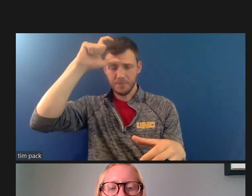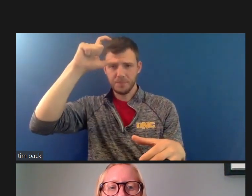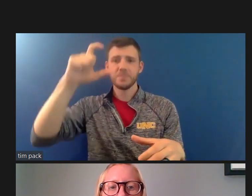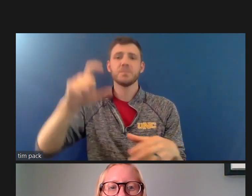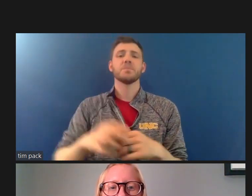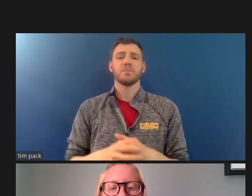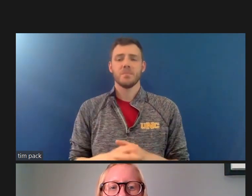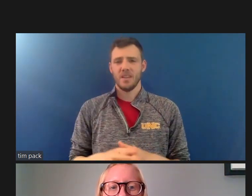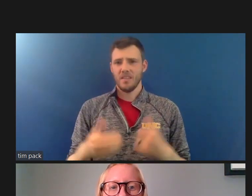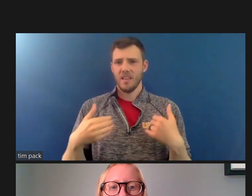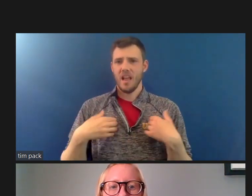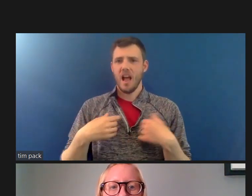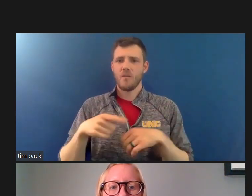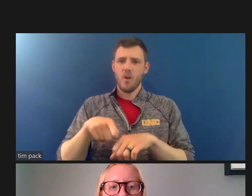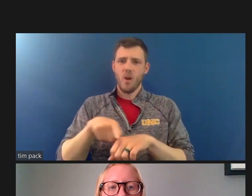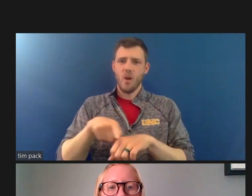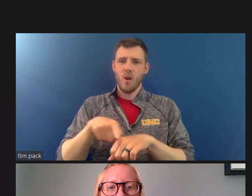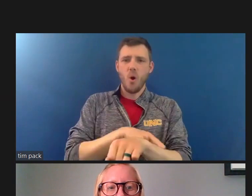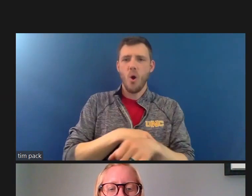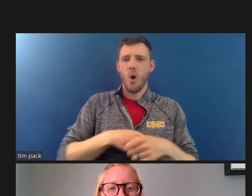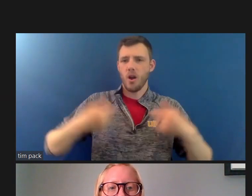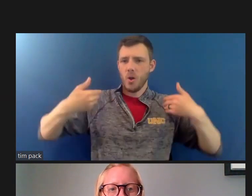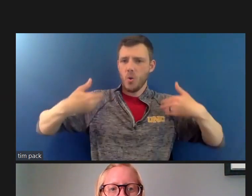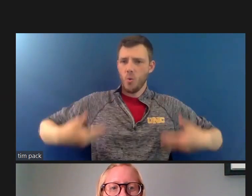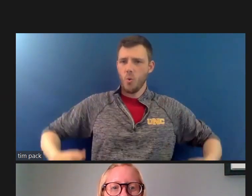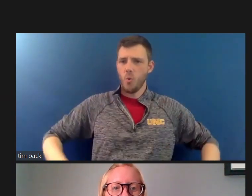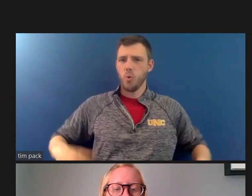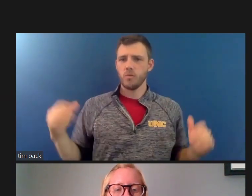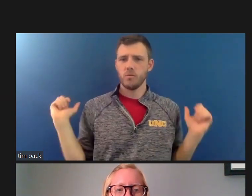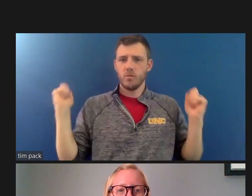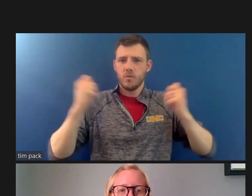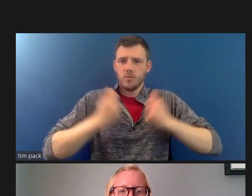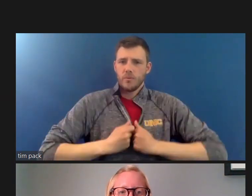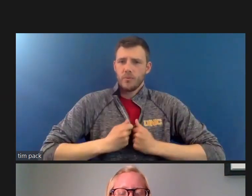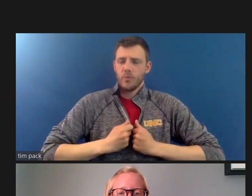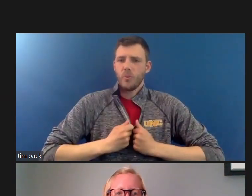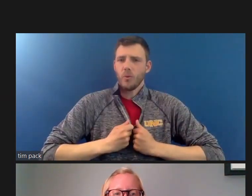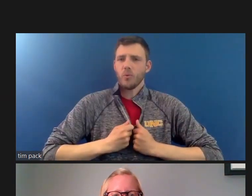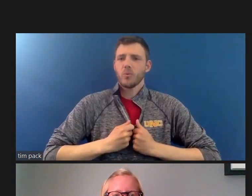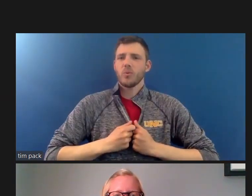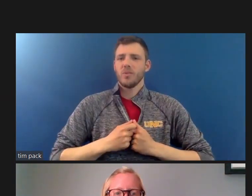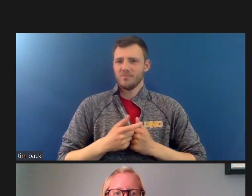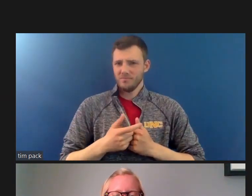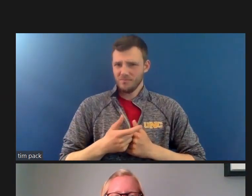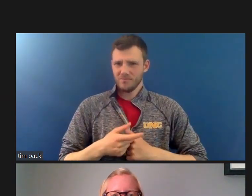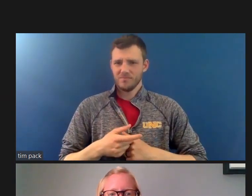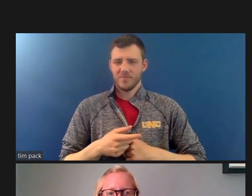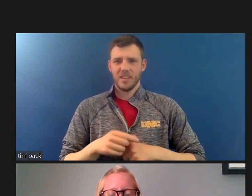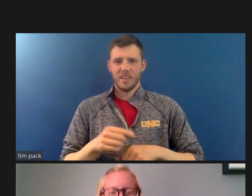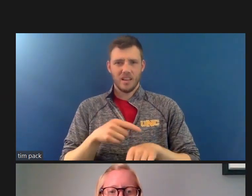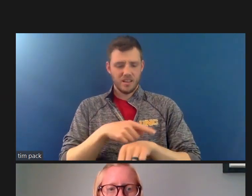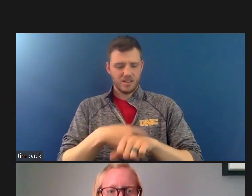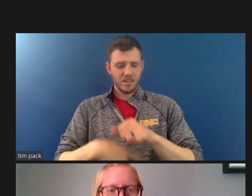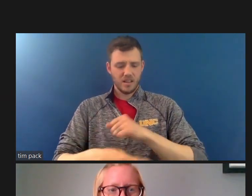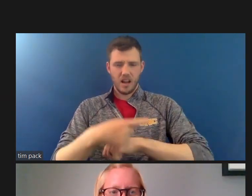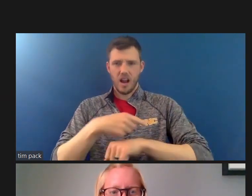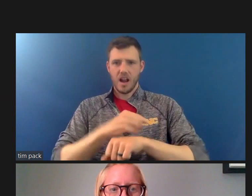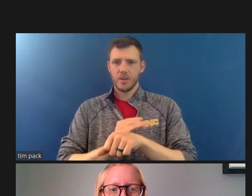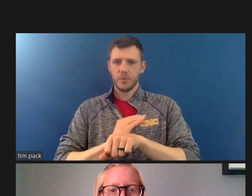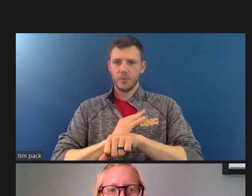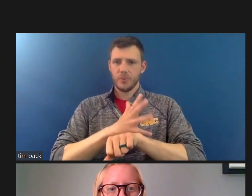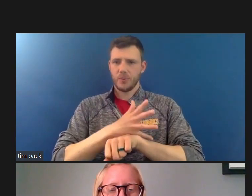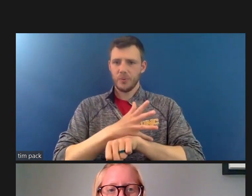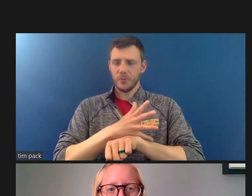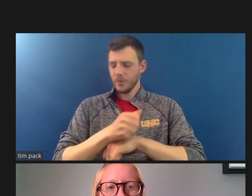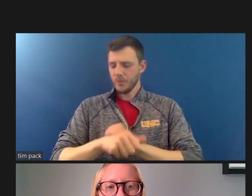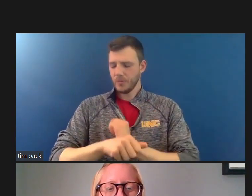cloaks which bore a long silver cross on the left breast, and each neck was finished off with a ham bone frill. The heat of the